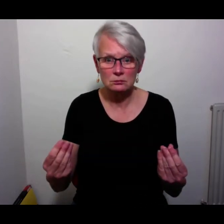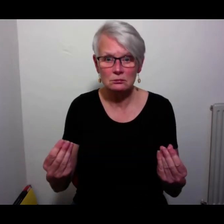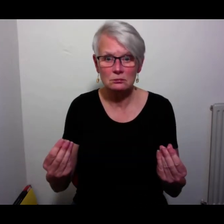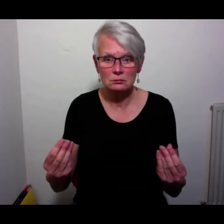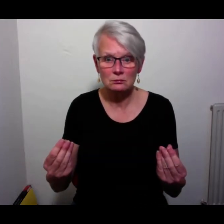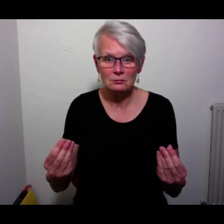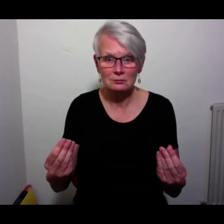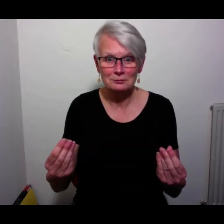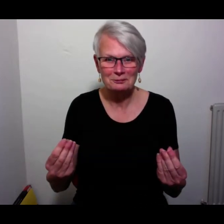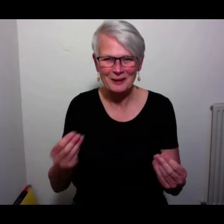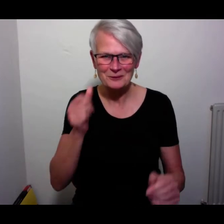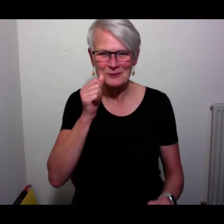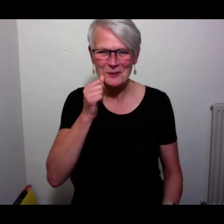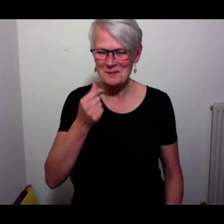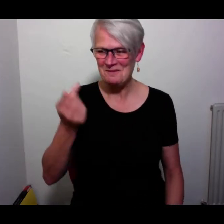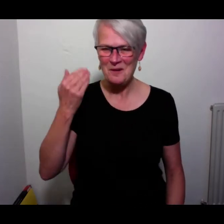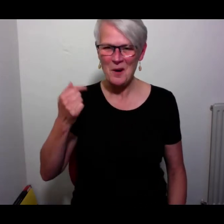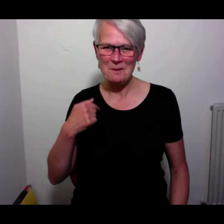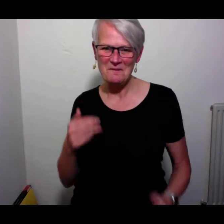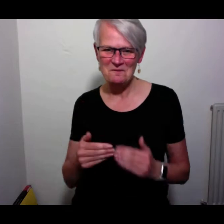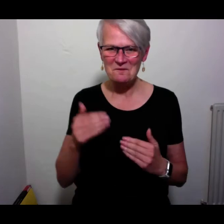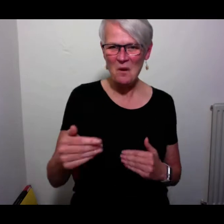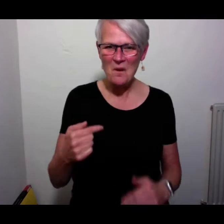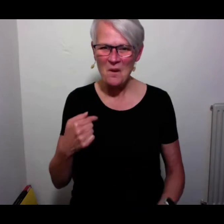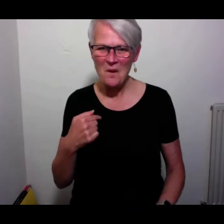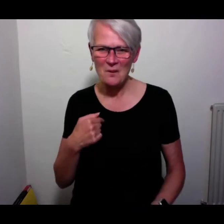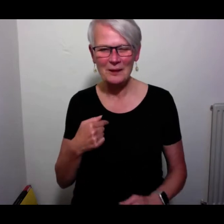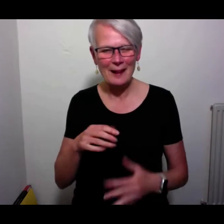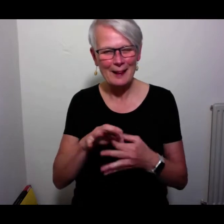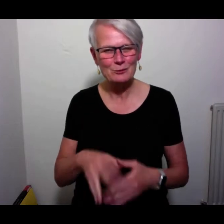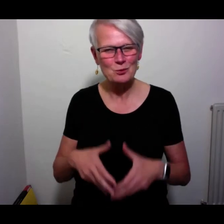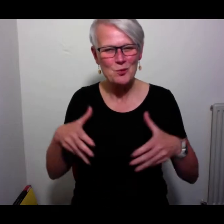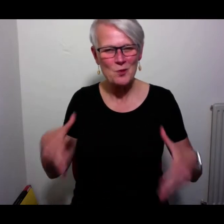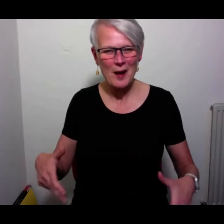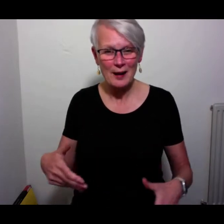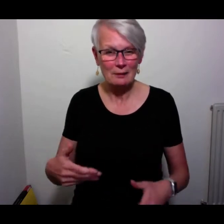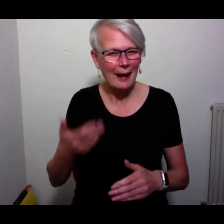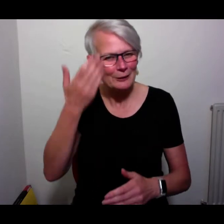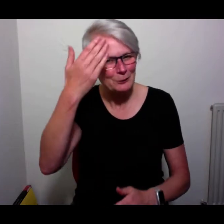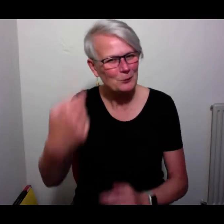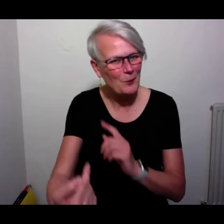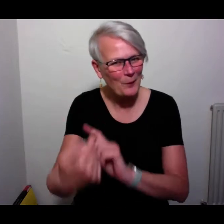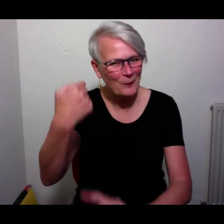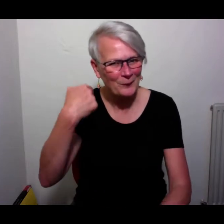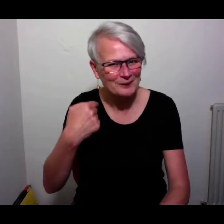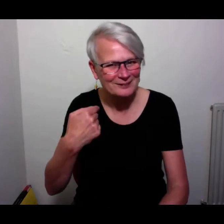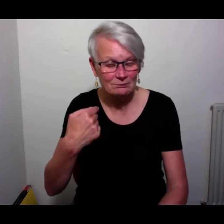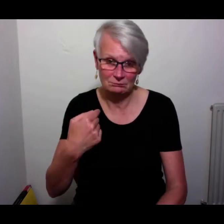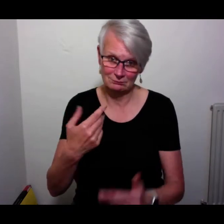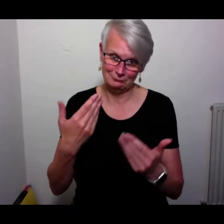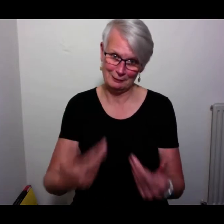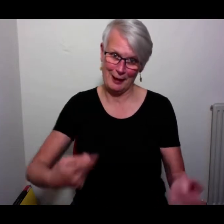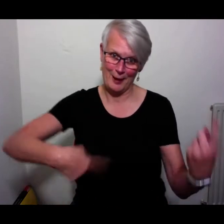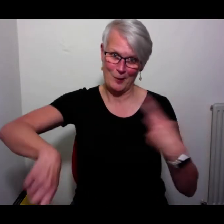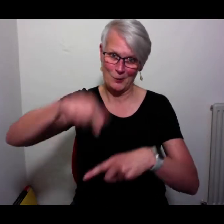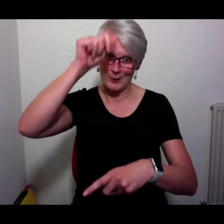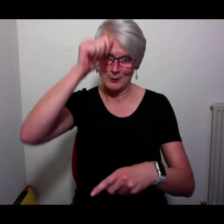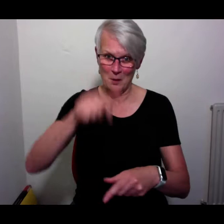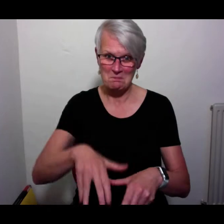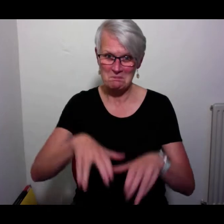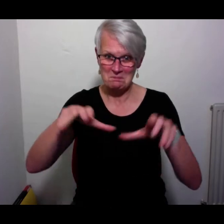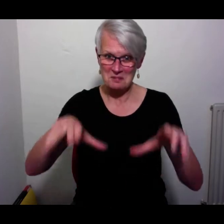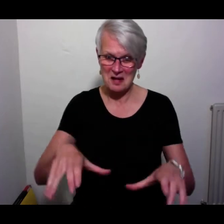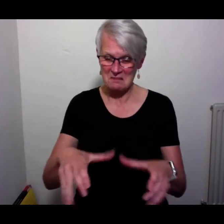I was ahead of my time, though, in the weight department. I didn't know it then, but as we all now know, big backsides are